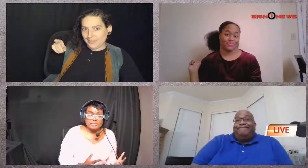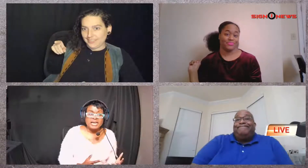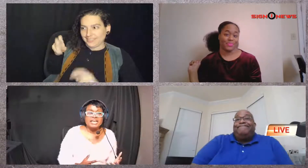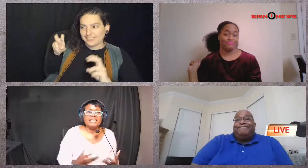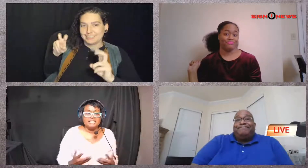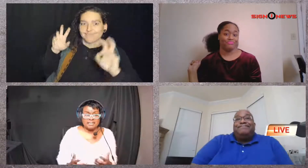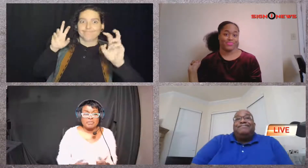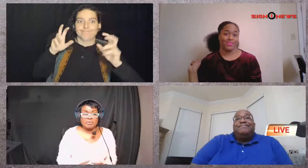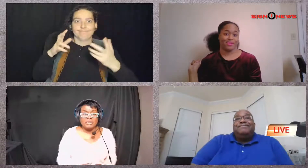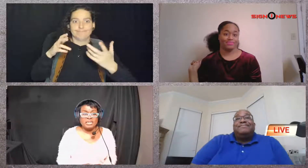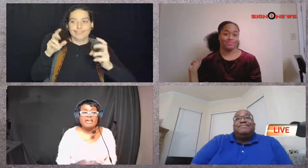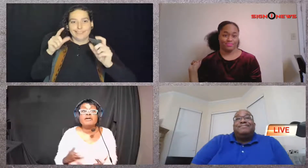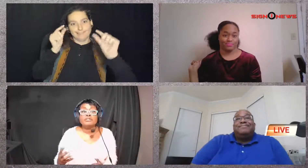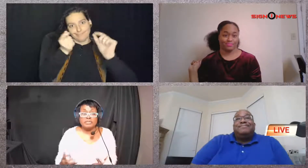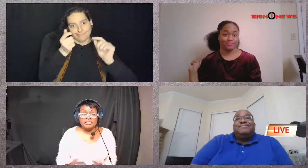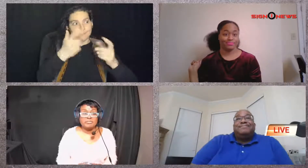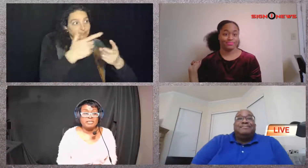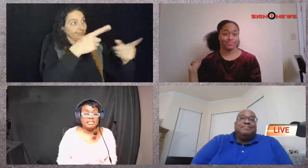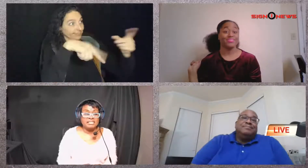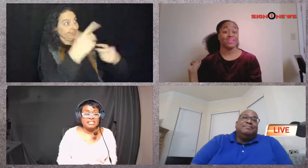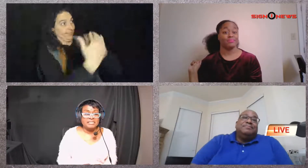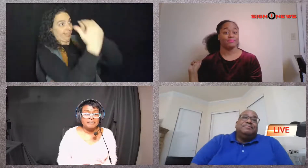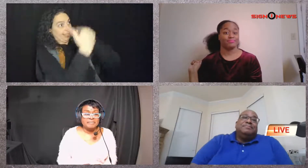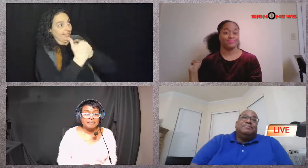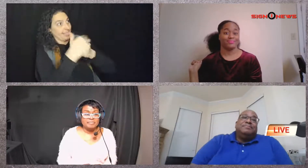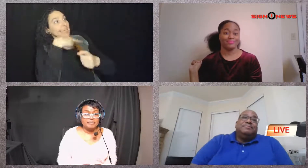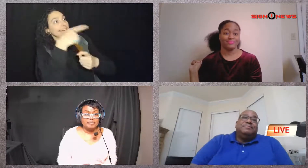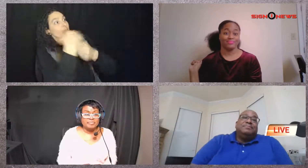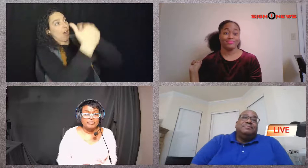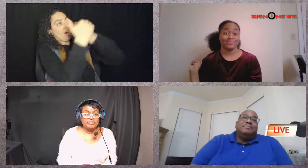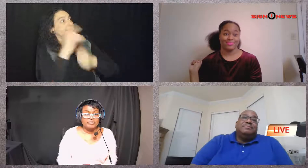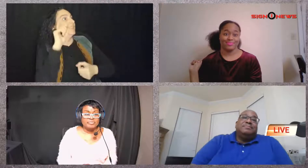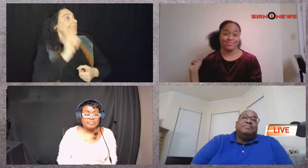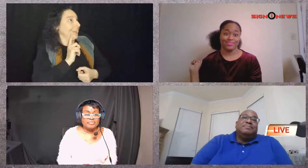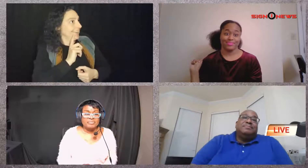who are deafblind in the deaf community and have other disabilities.